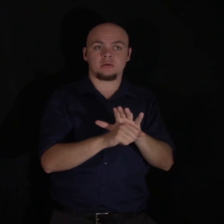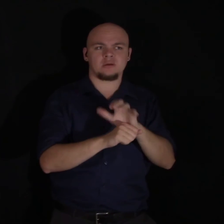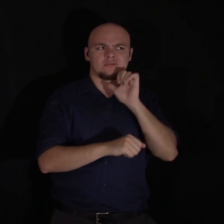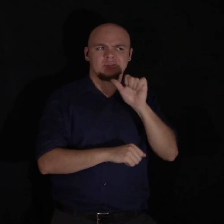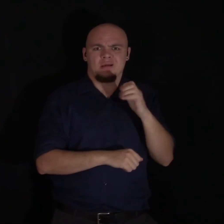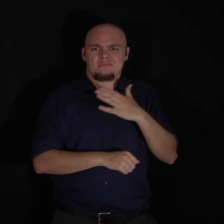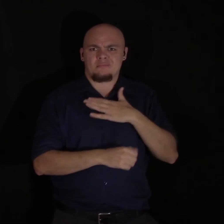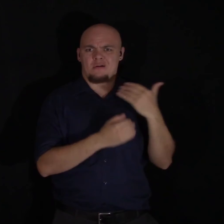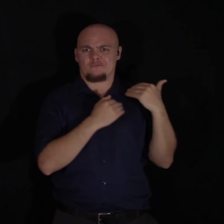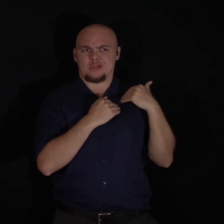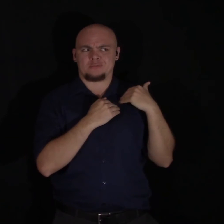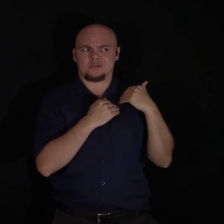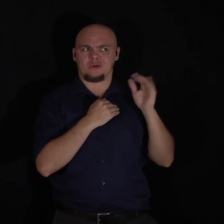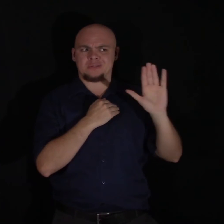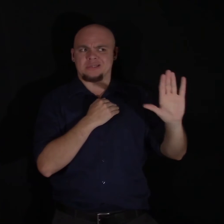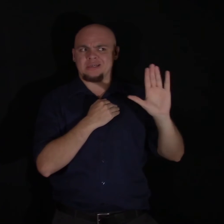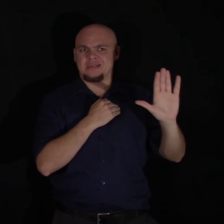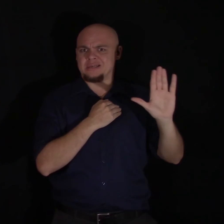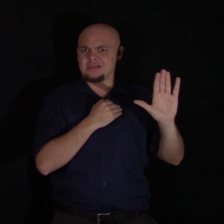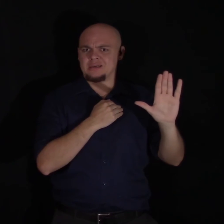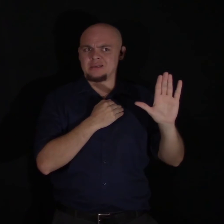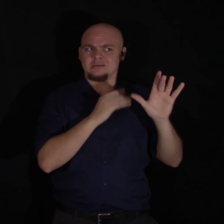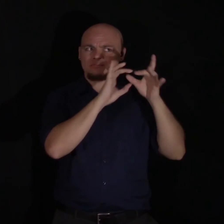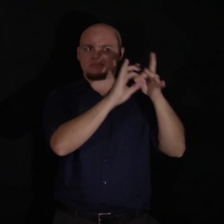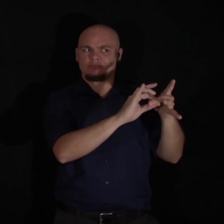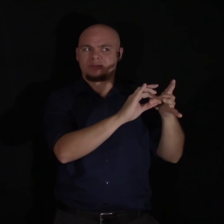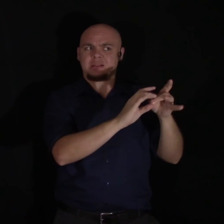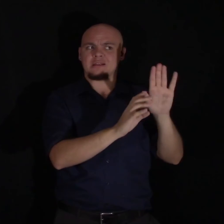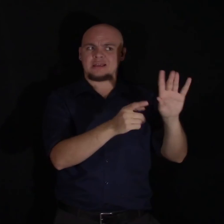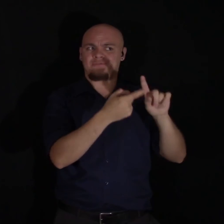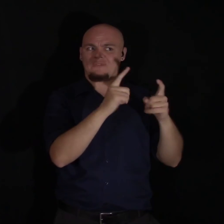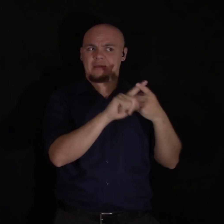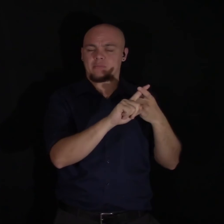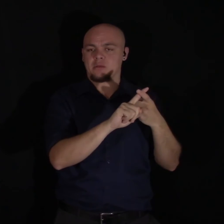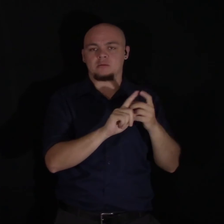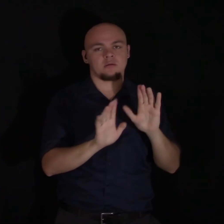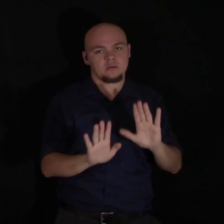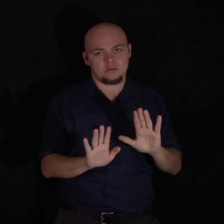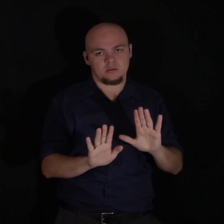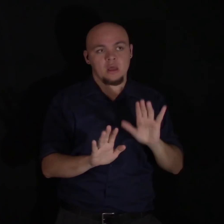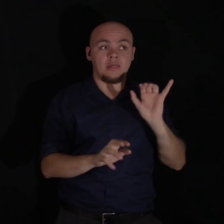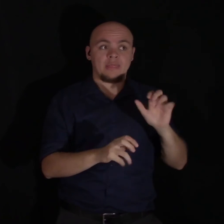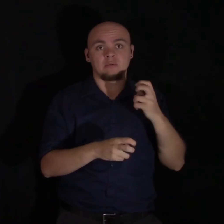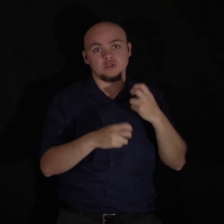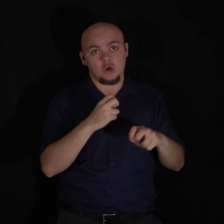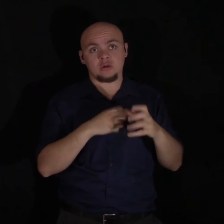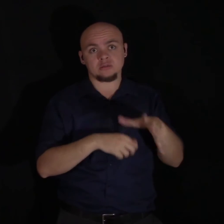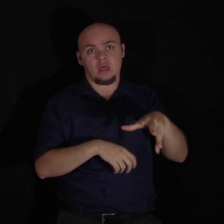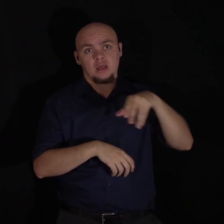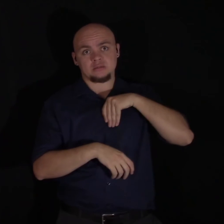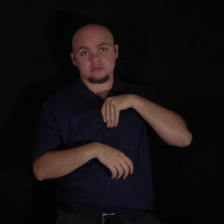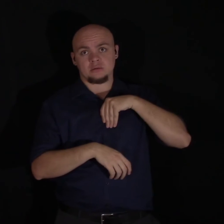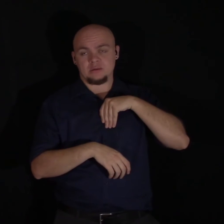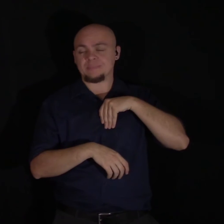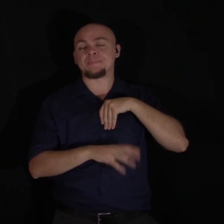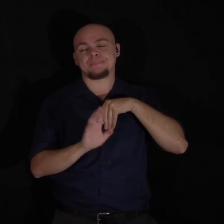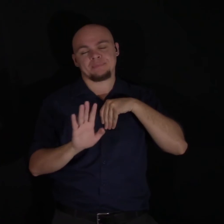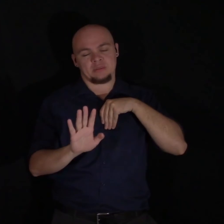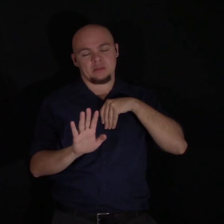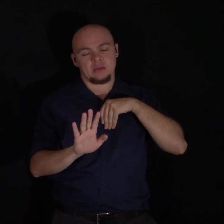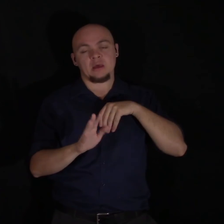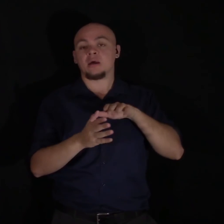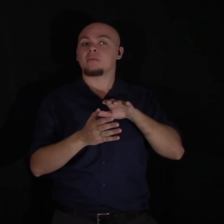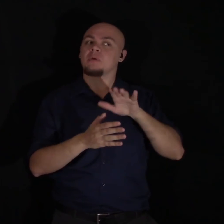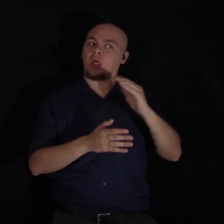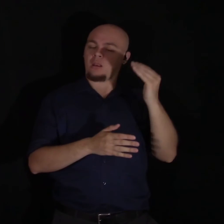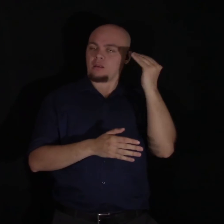me and more to do with his duty to his family. Now, I'm not saying that wasn't a hard pill to swallow, but there was a lot of peace